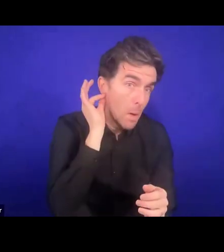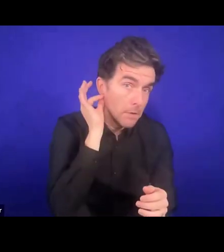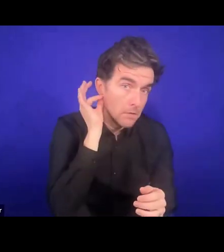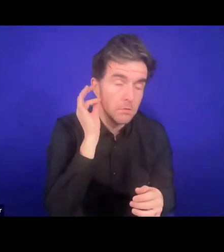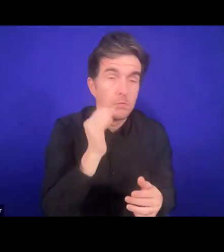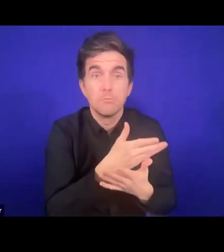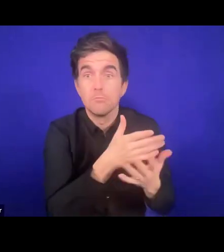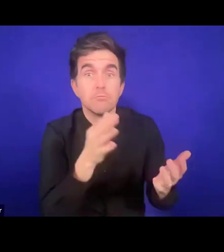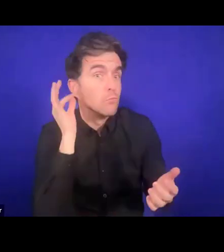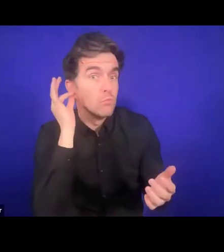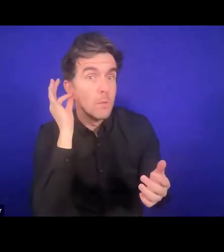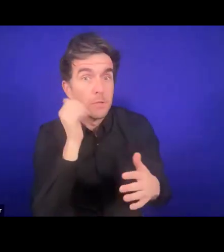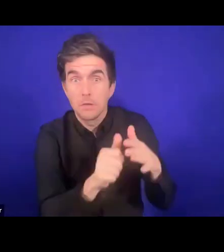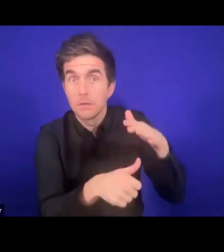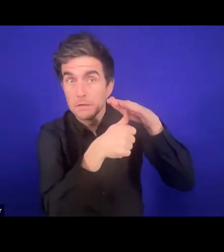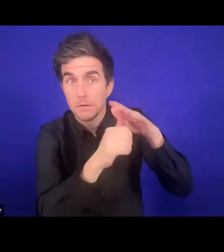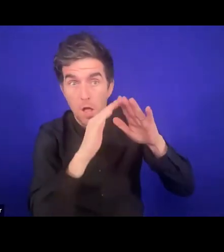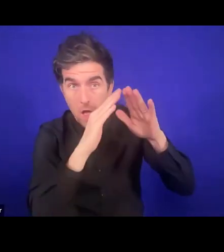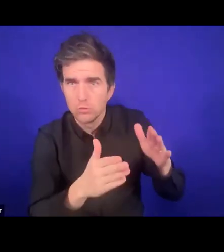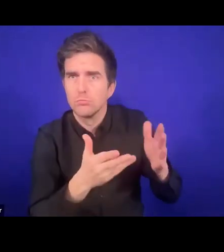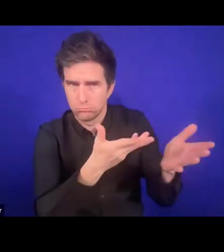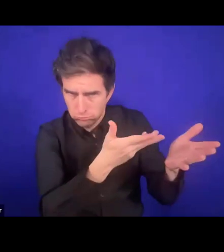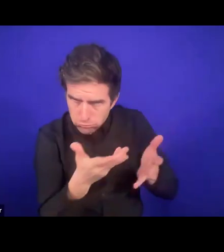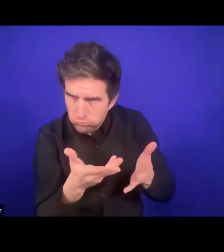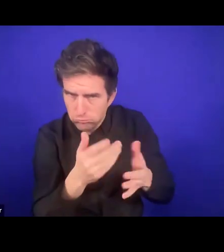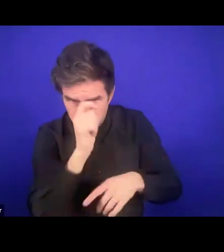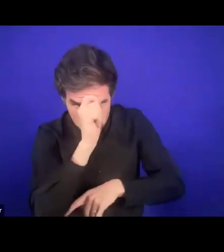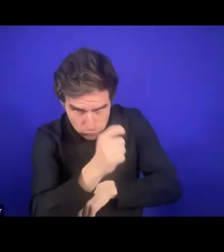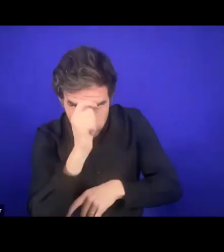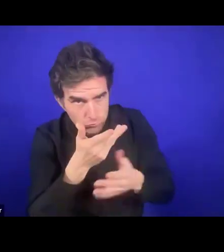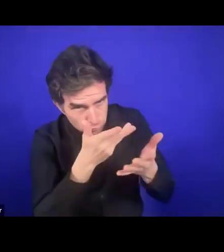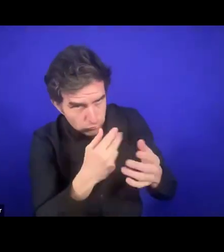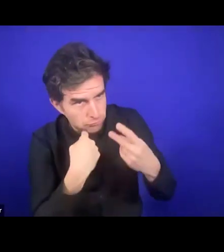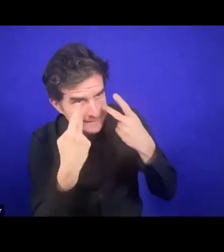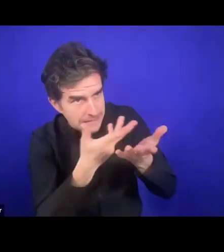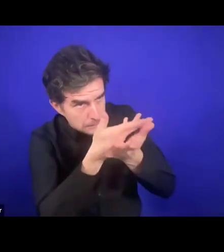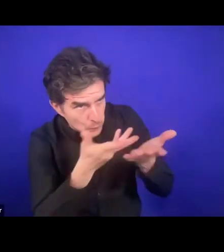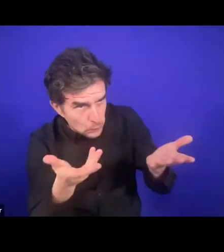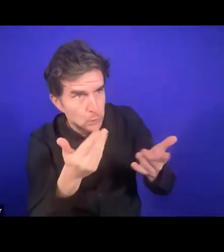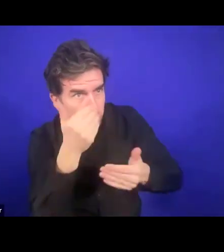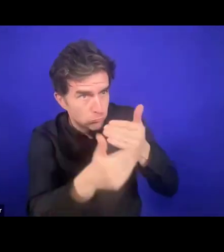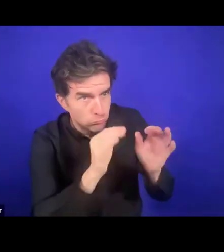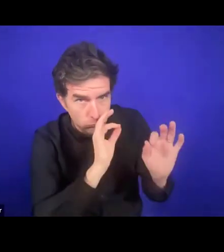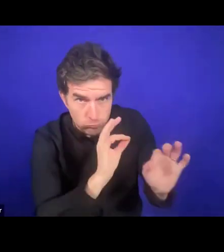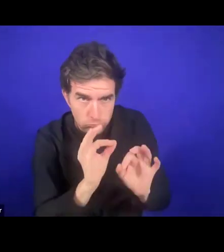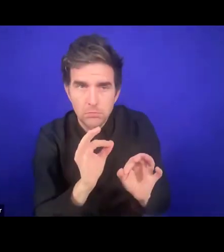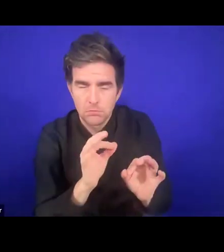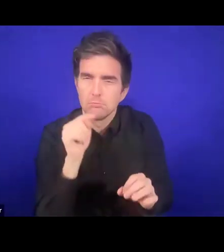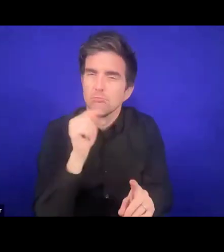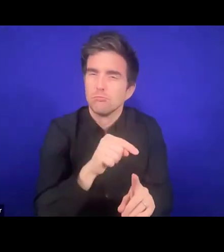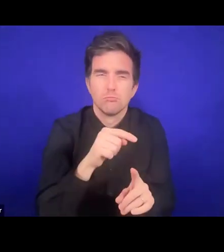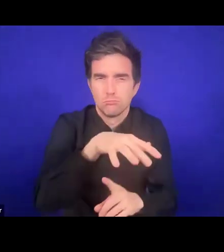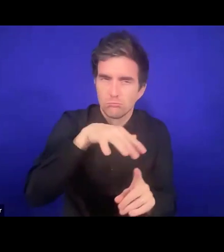ground are part of this process. And this process, starting from the decentralized planning process with the